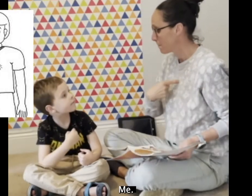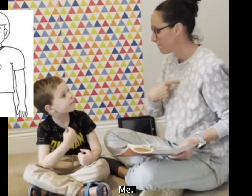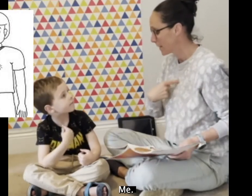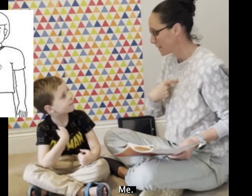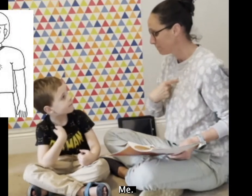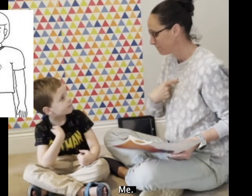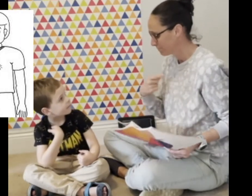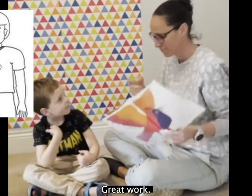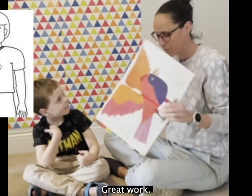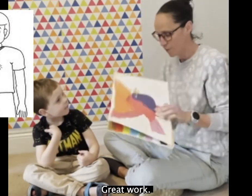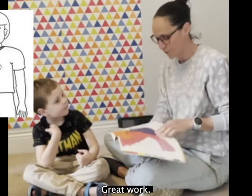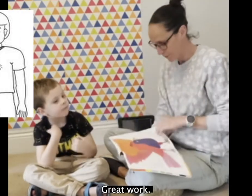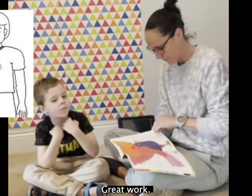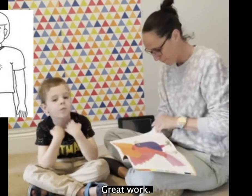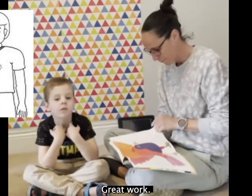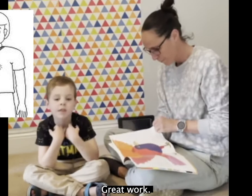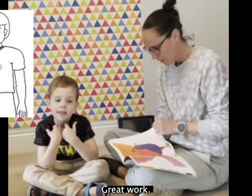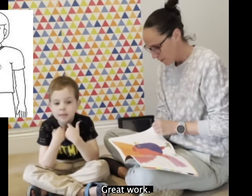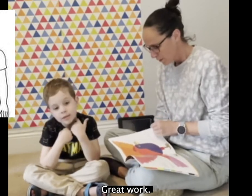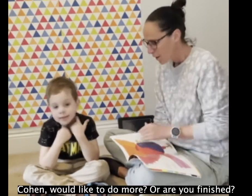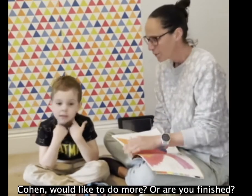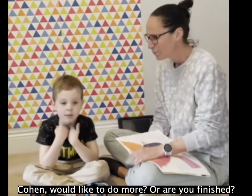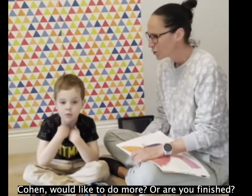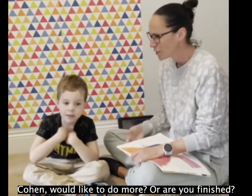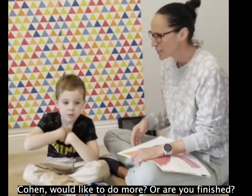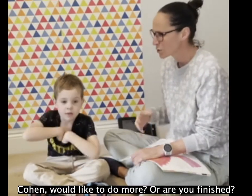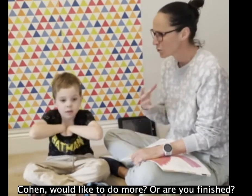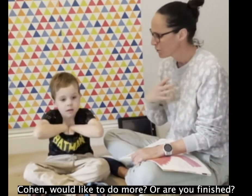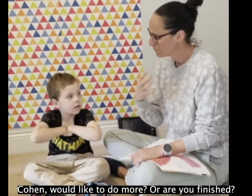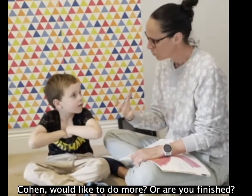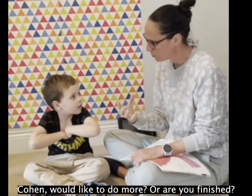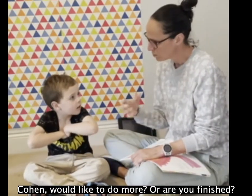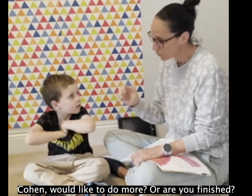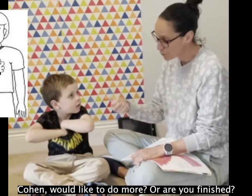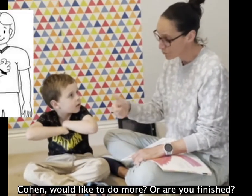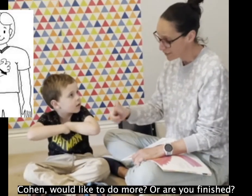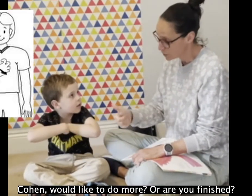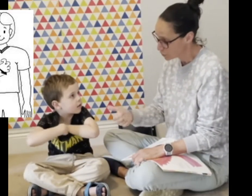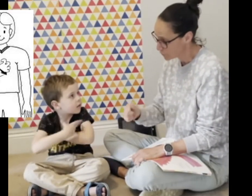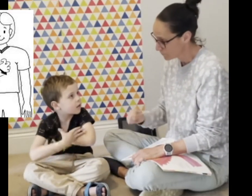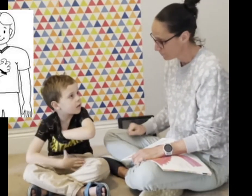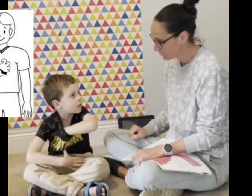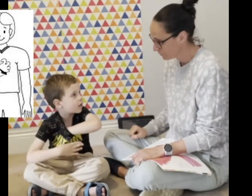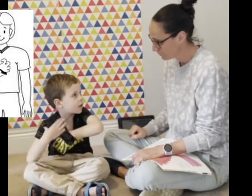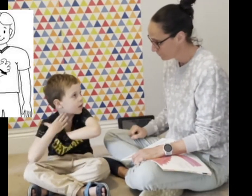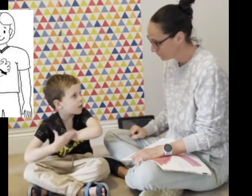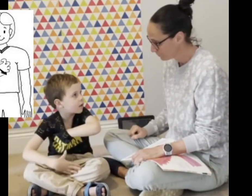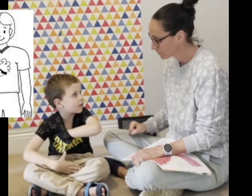me. Great work. Colin, would you like to do more or are you finished?